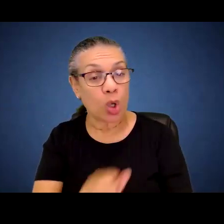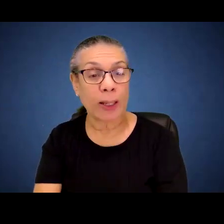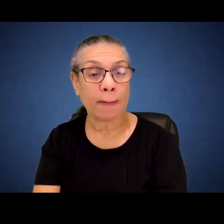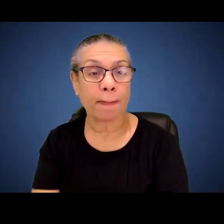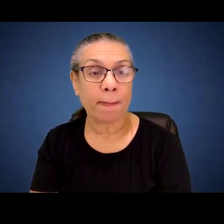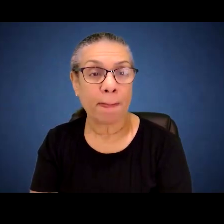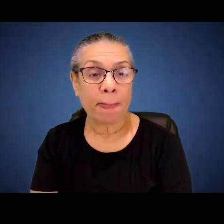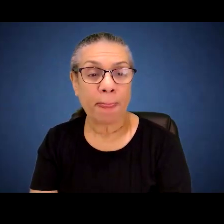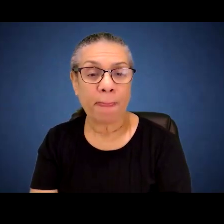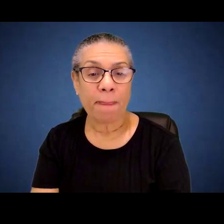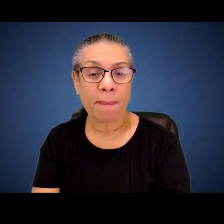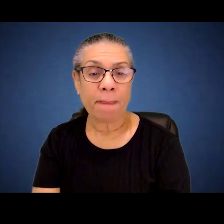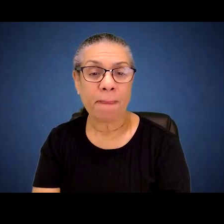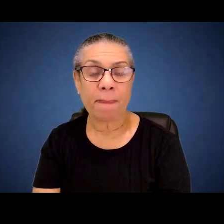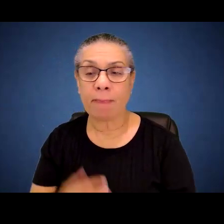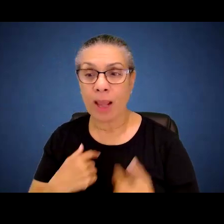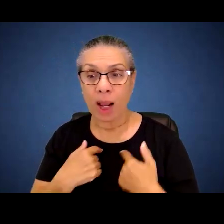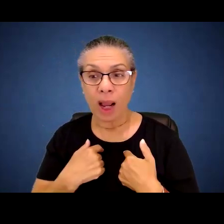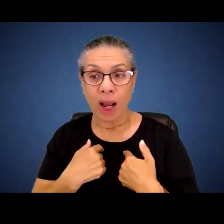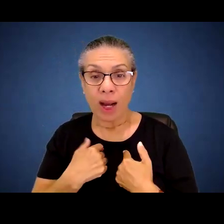I don't think I'm going to answer that question